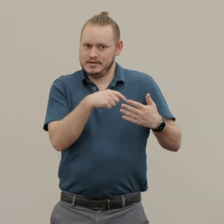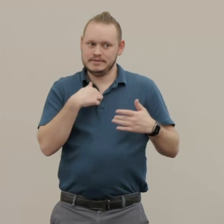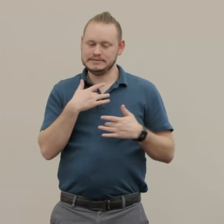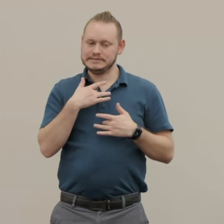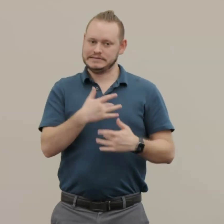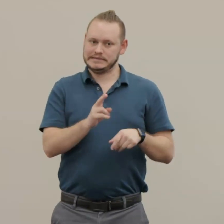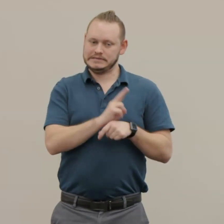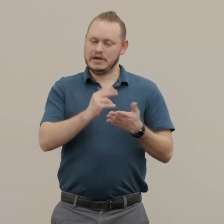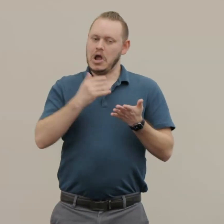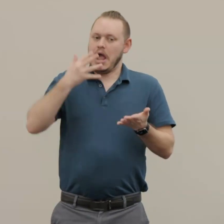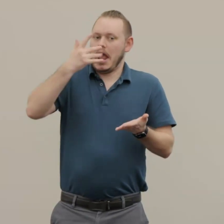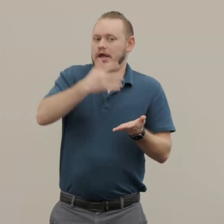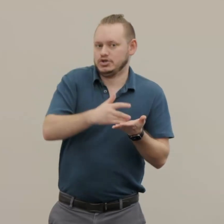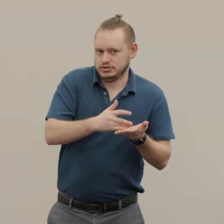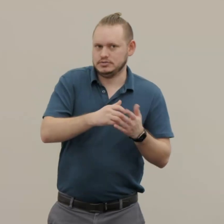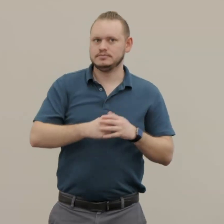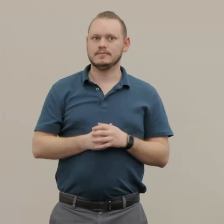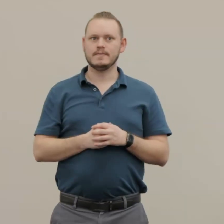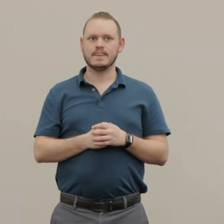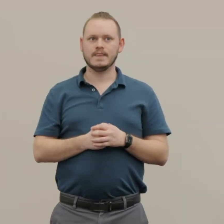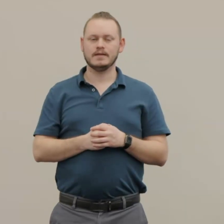tempted to use it on occasion,